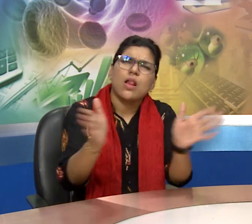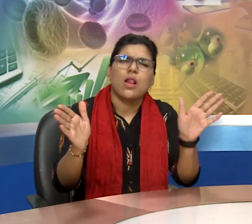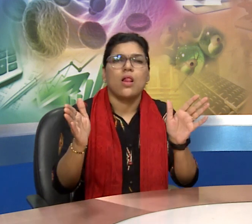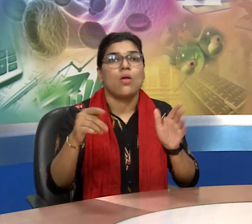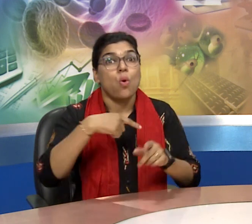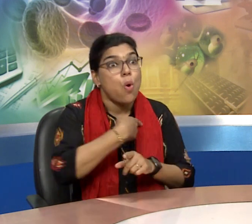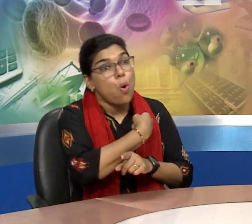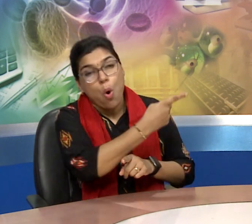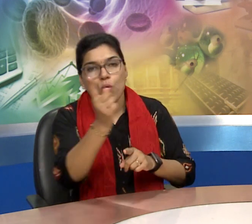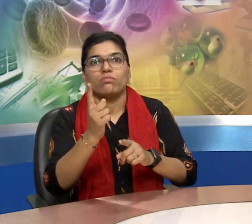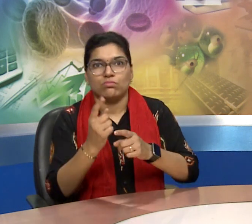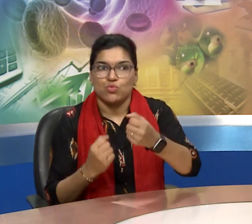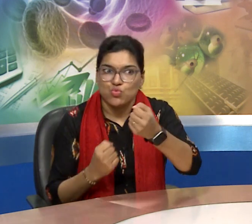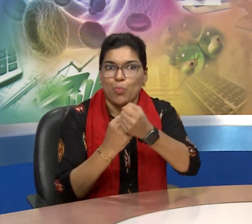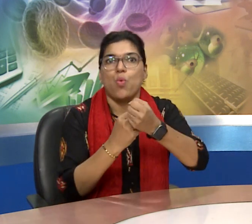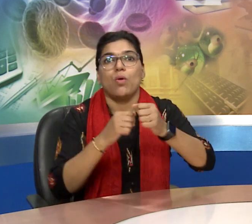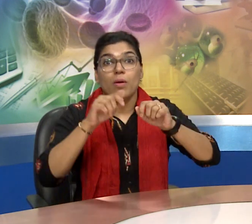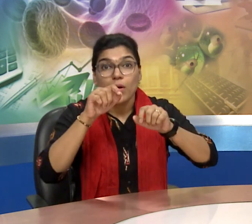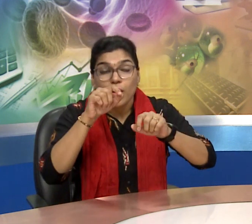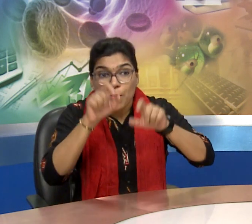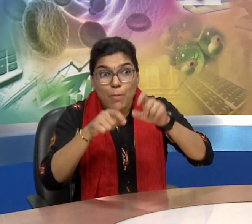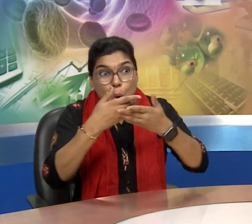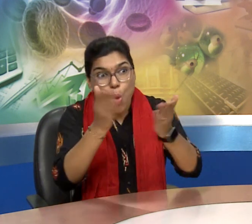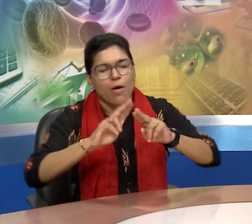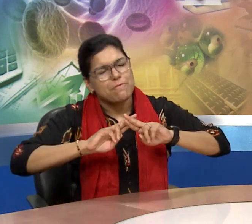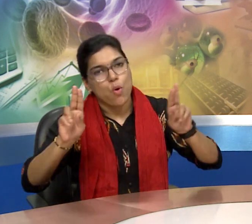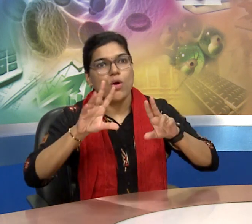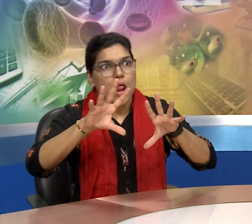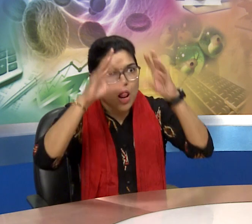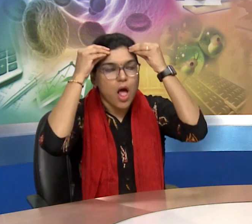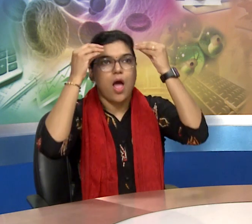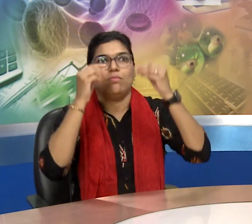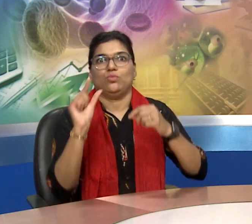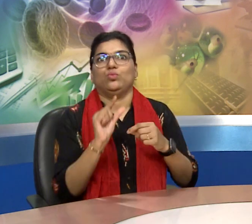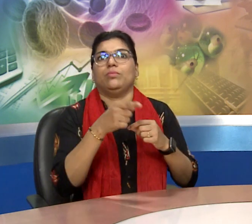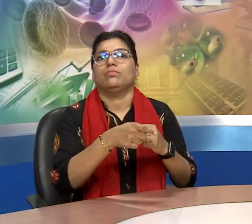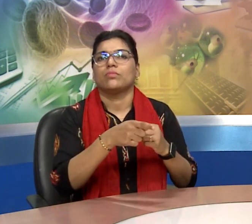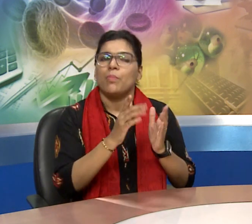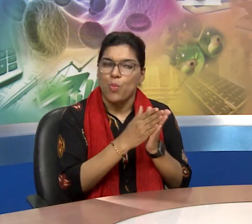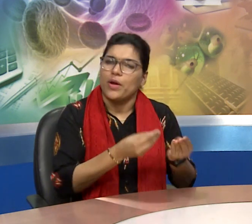because library provide different facilities to the people in their own way.